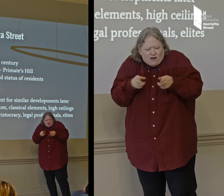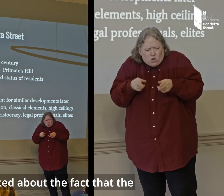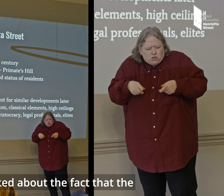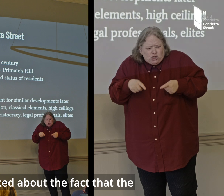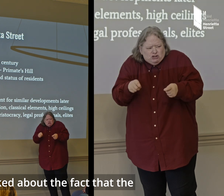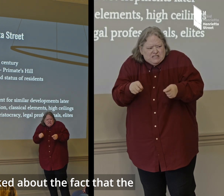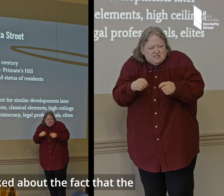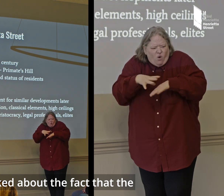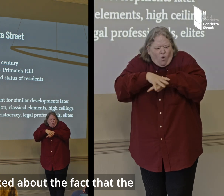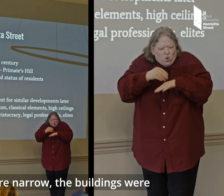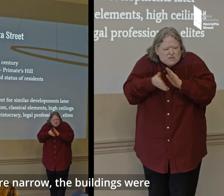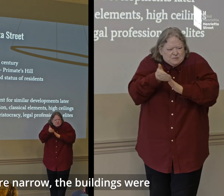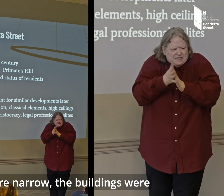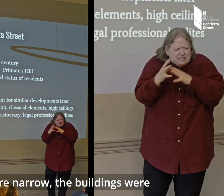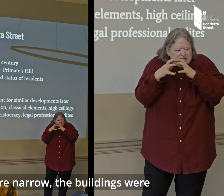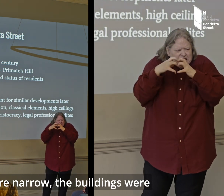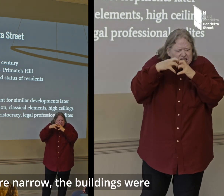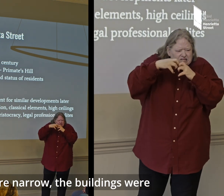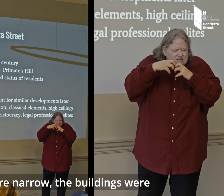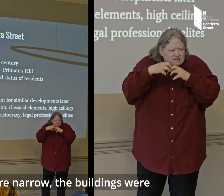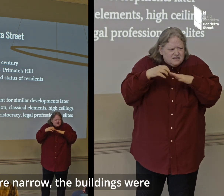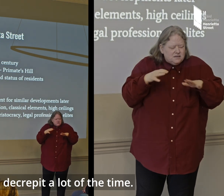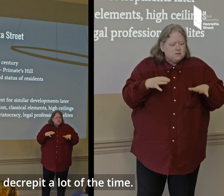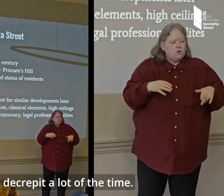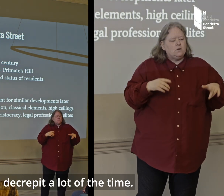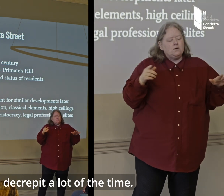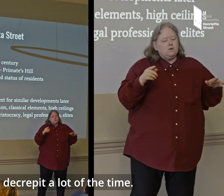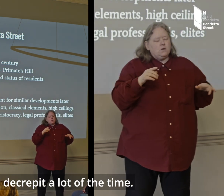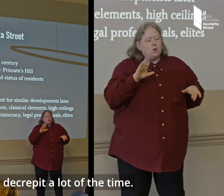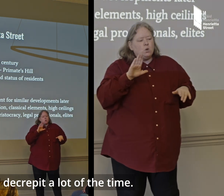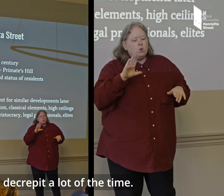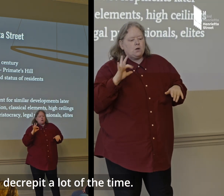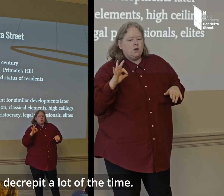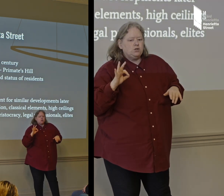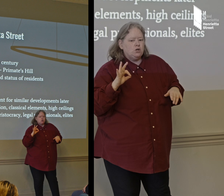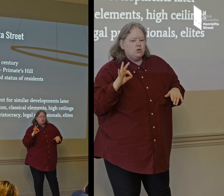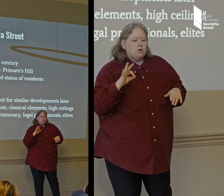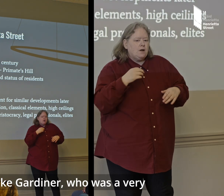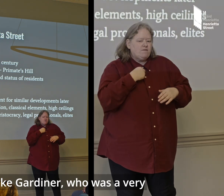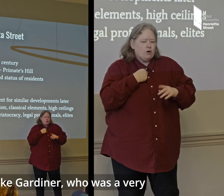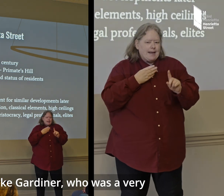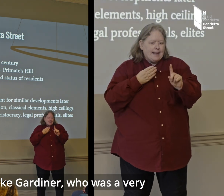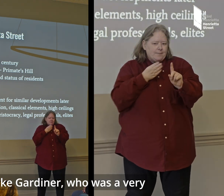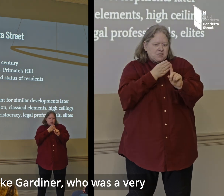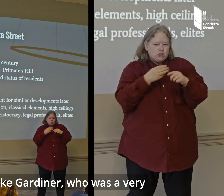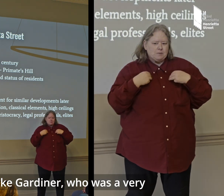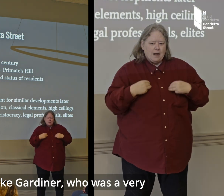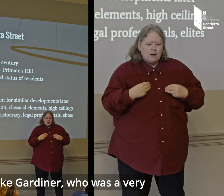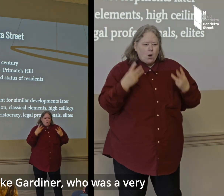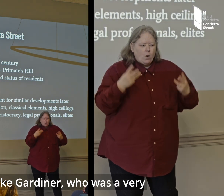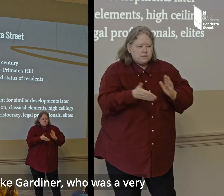this. I've talked about the fact that the streets were narrow, the buildings were old and decrepit a lot of the time. And so Luke